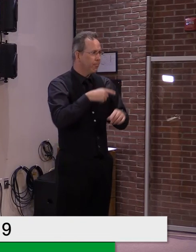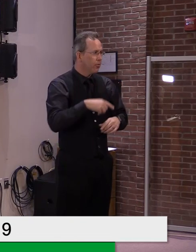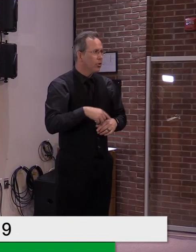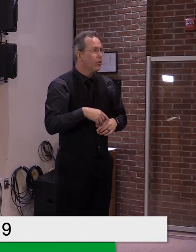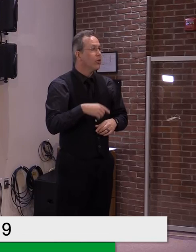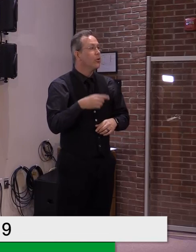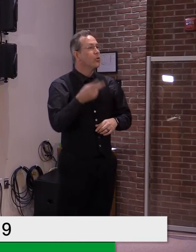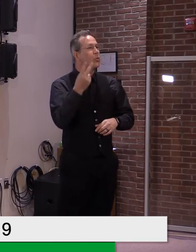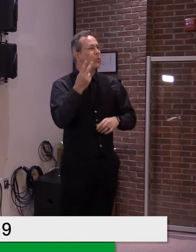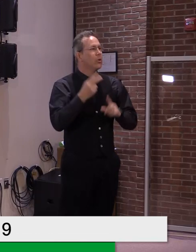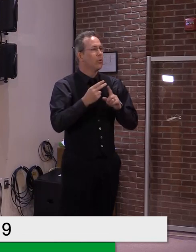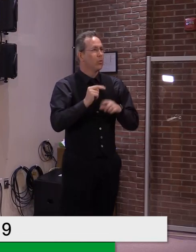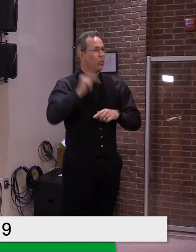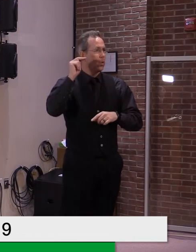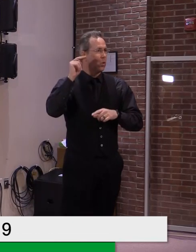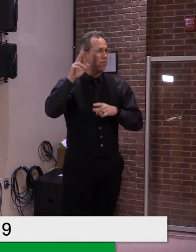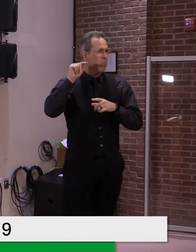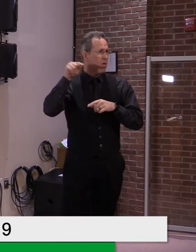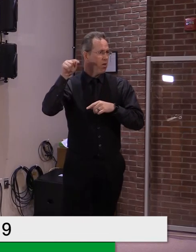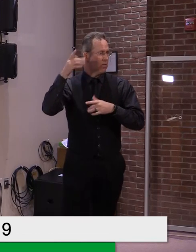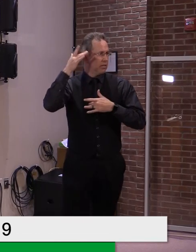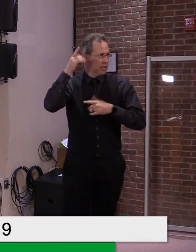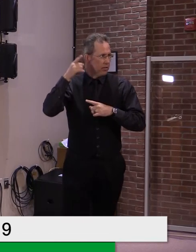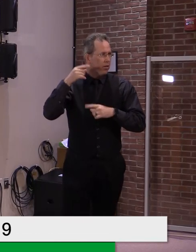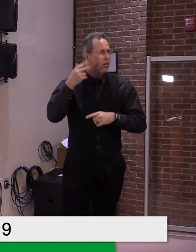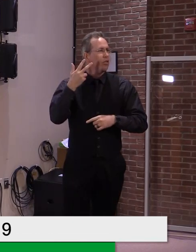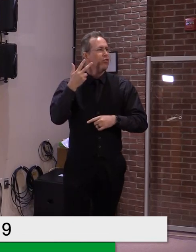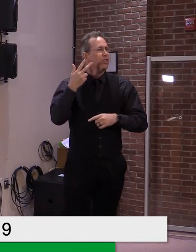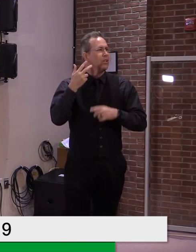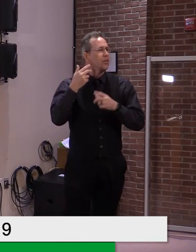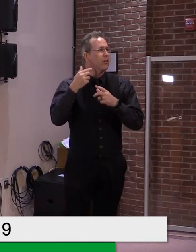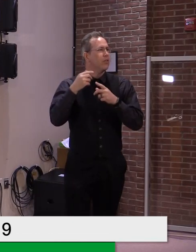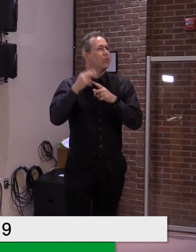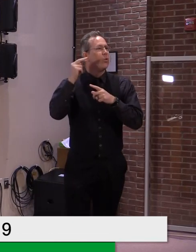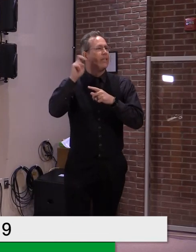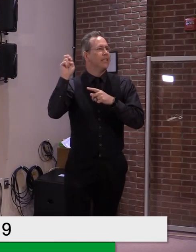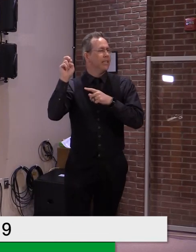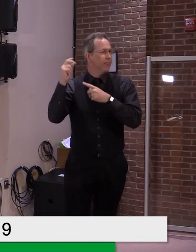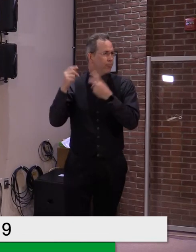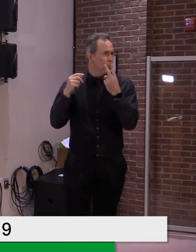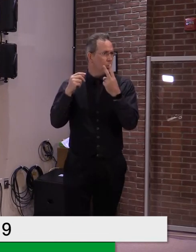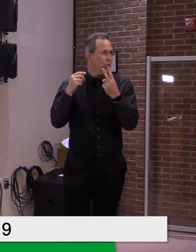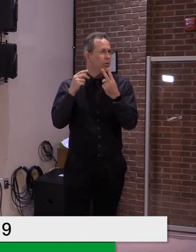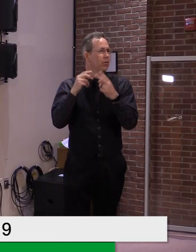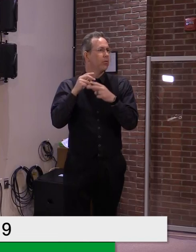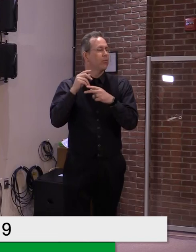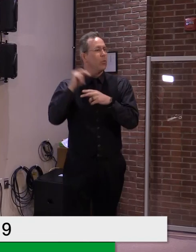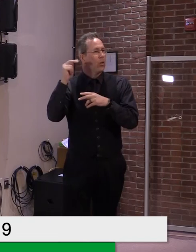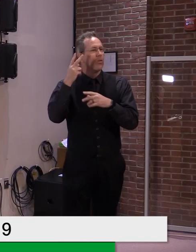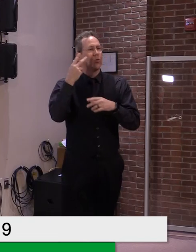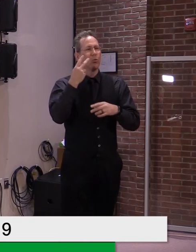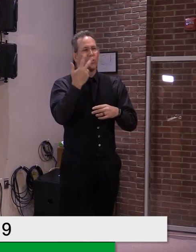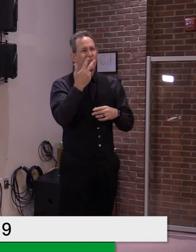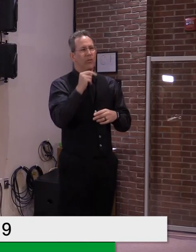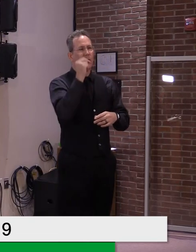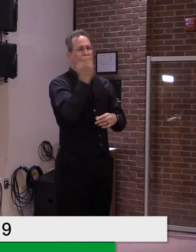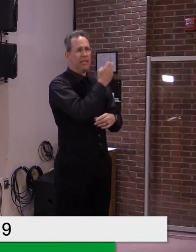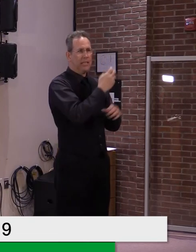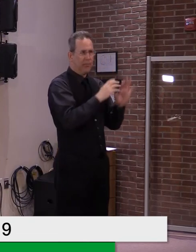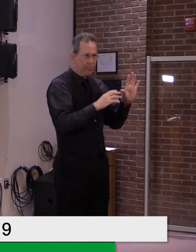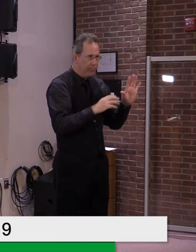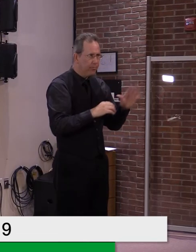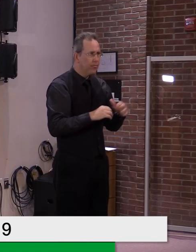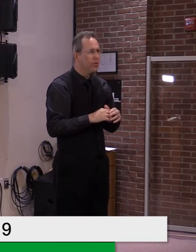3 in Northeast, that is St. Johnsbury, Northwest, St. Albans is 1, and